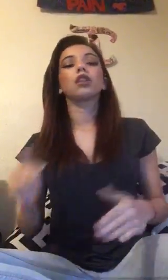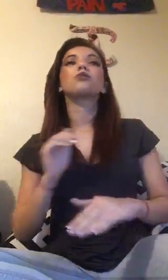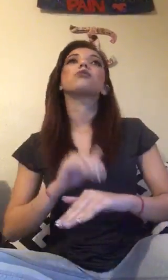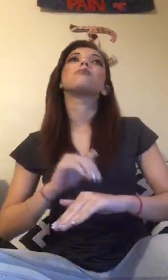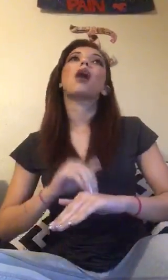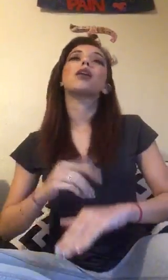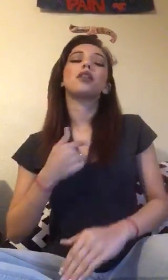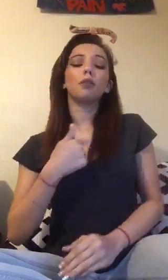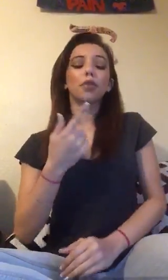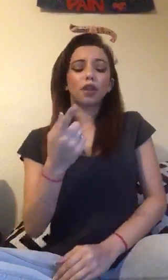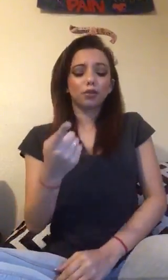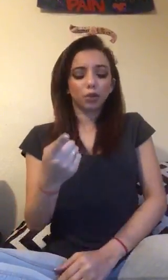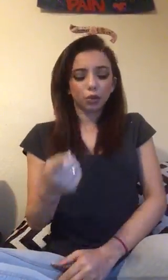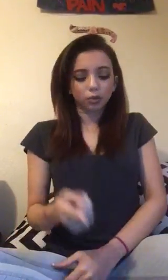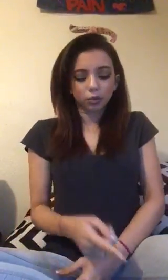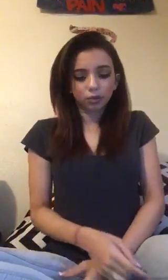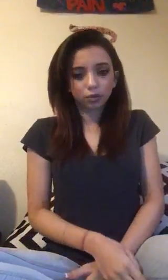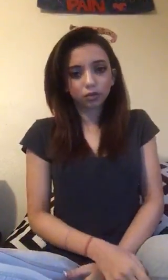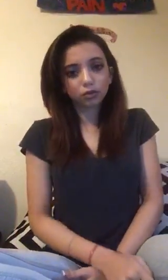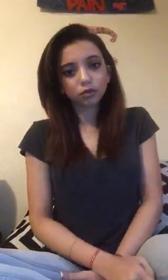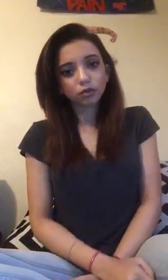Everything's reminding me of you.